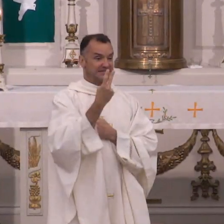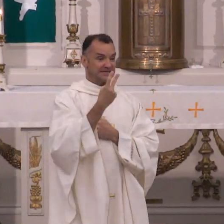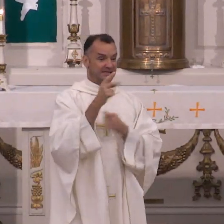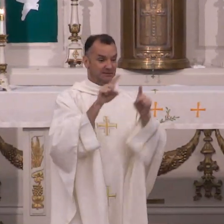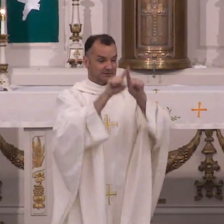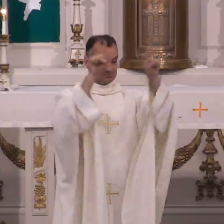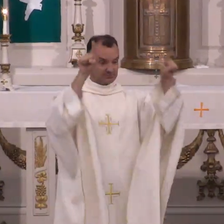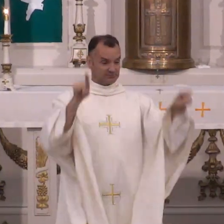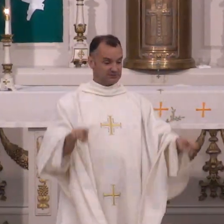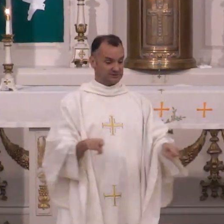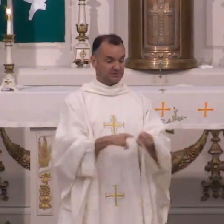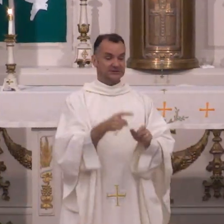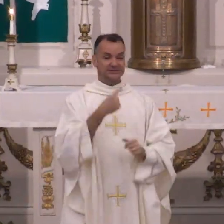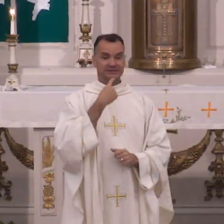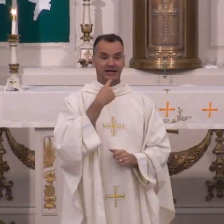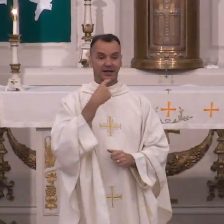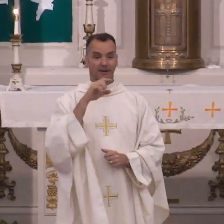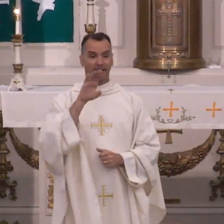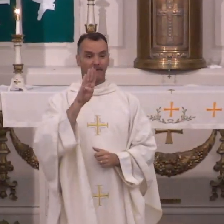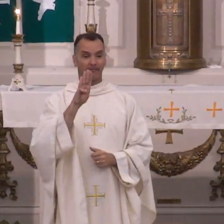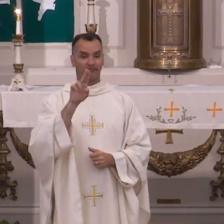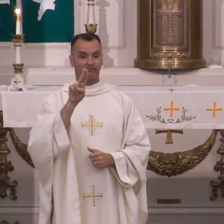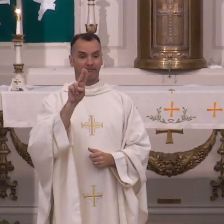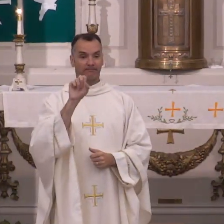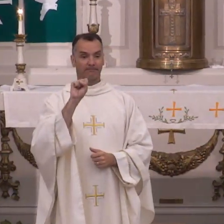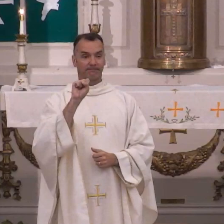Before we go into a store,